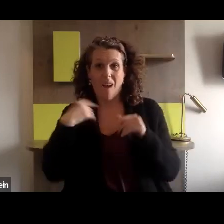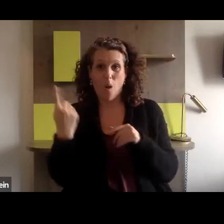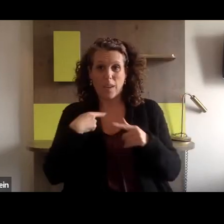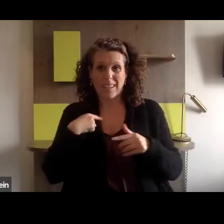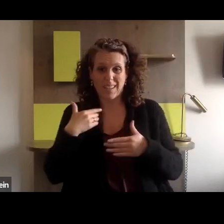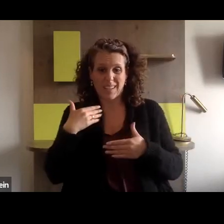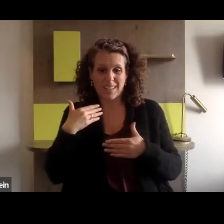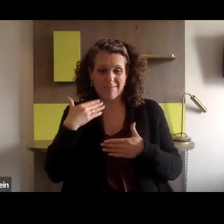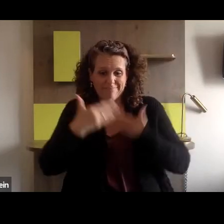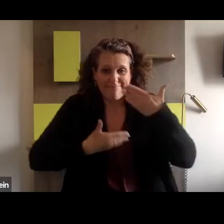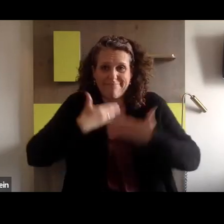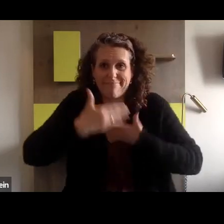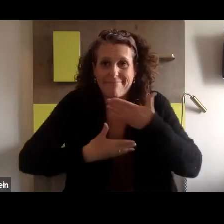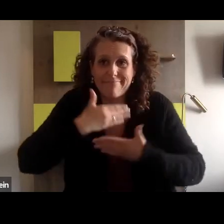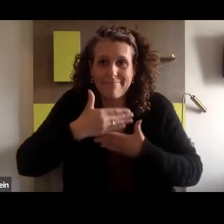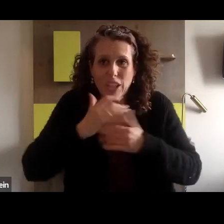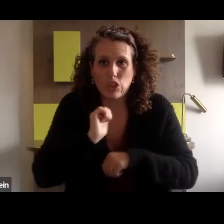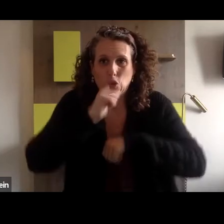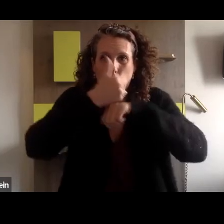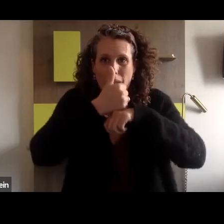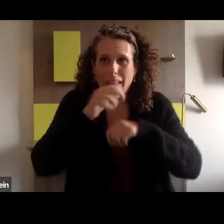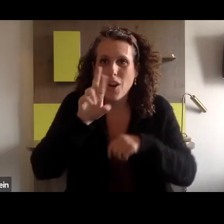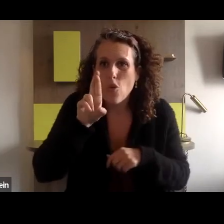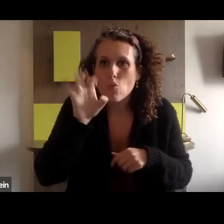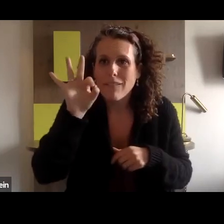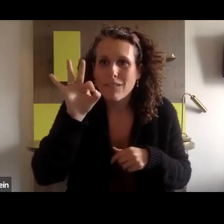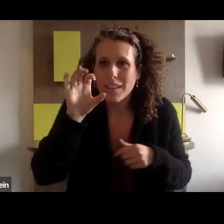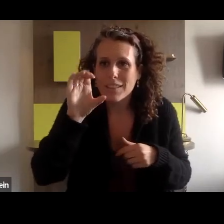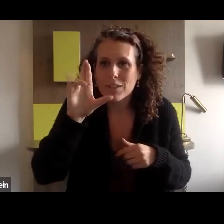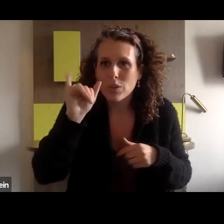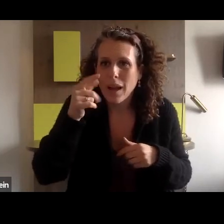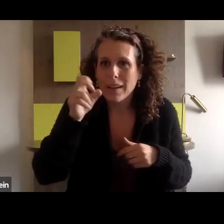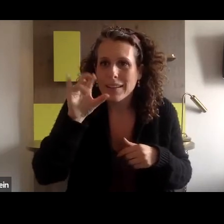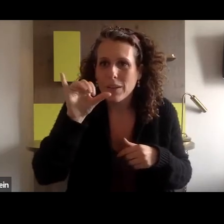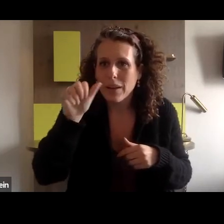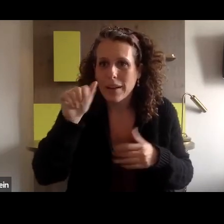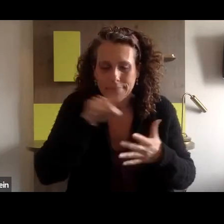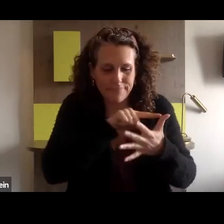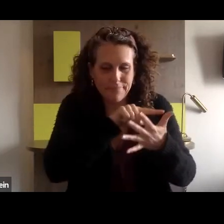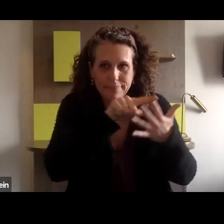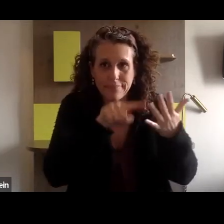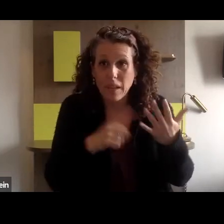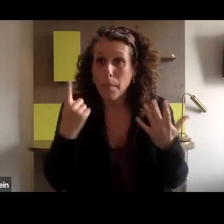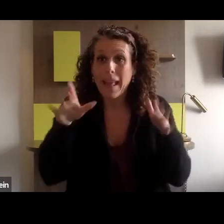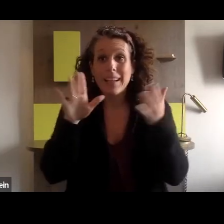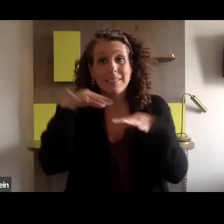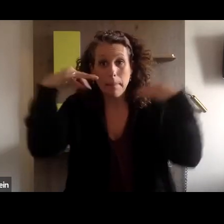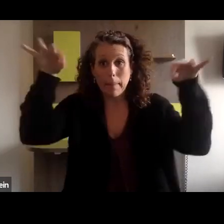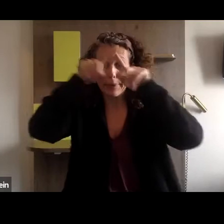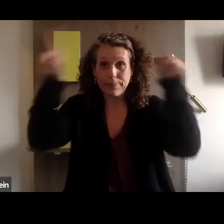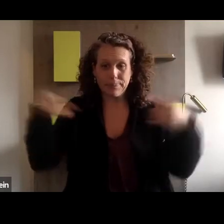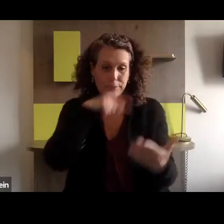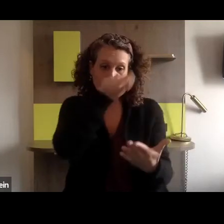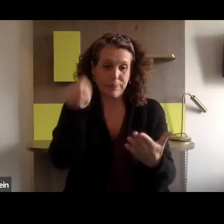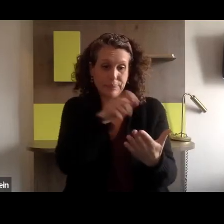the criterion of reference, even if it looks in a scoring sheet very simple, saying something is right